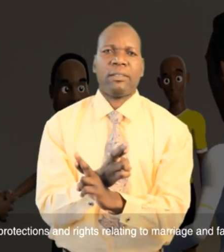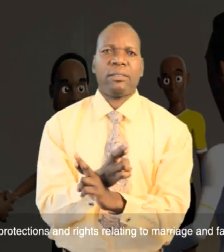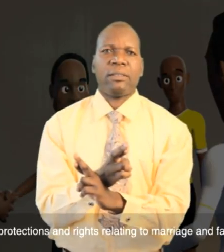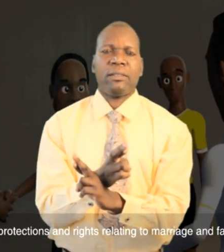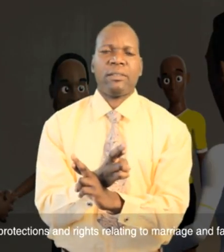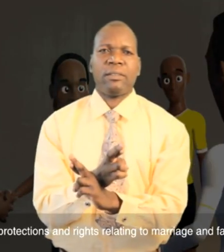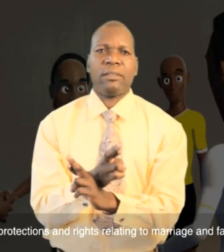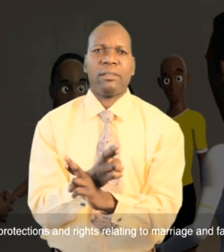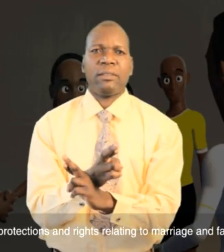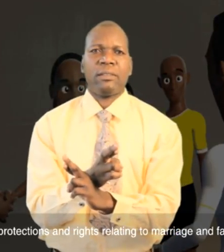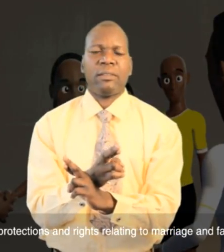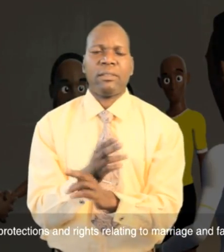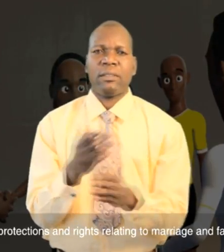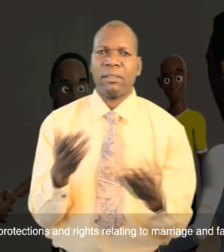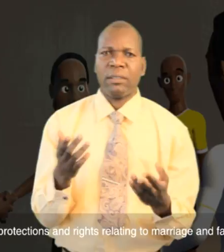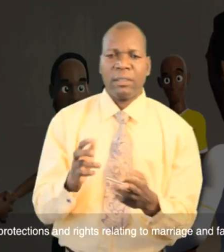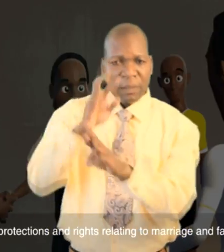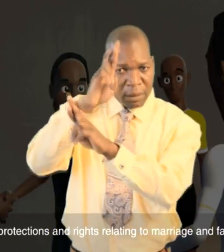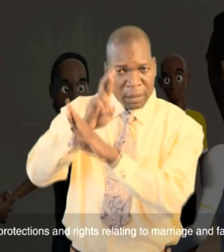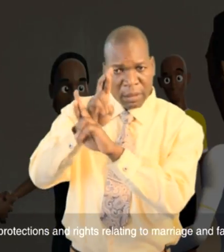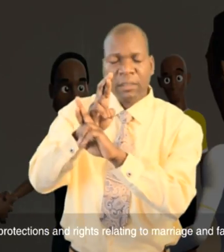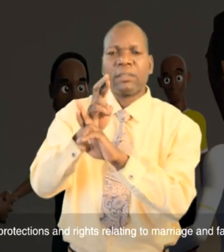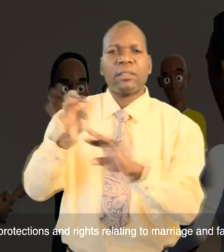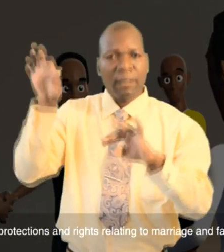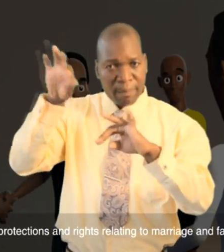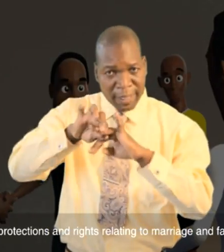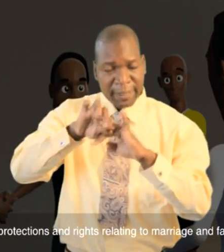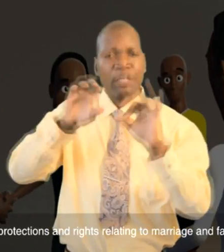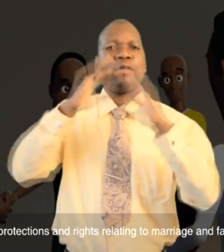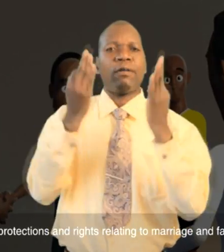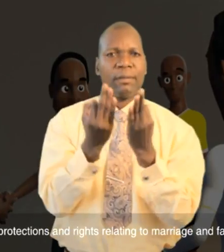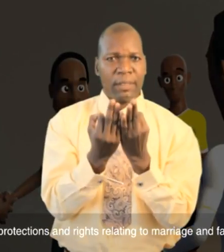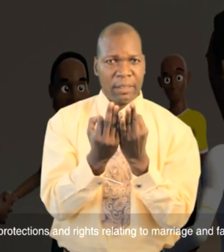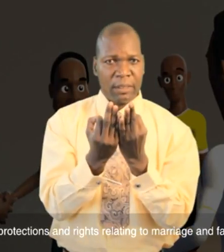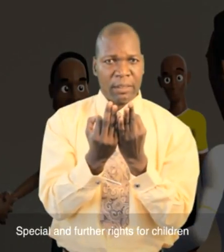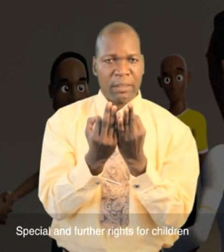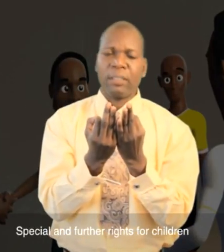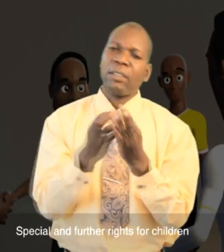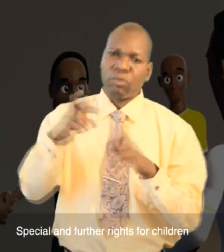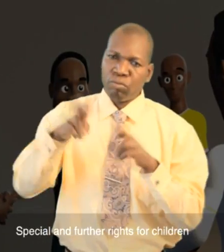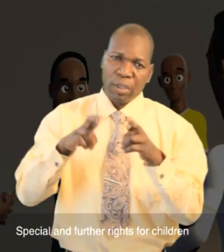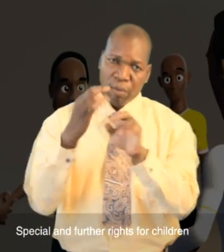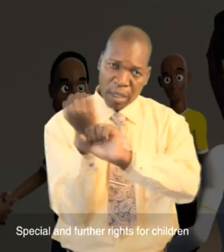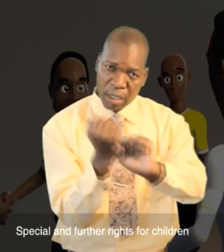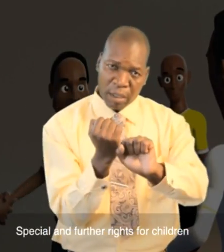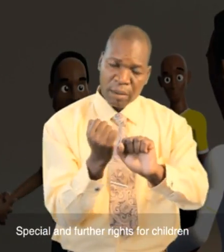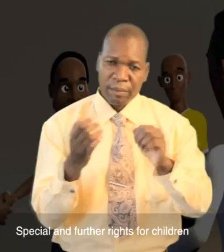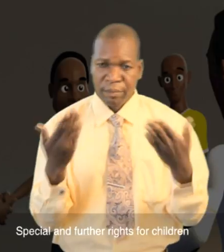Further protections and rights relating to marriage and family. Spatial and further rights for